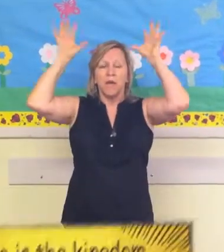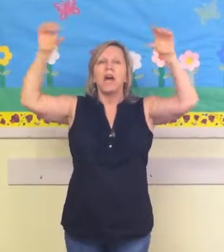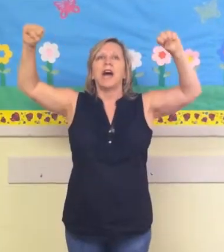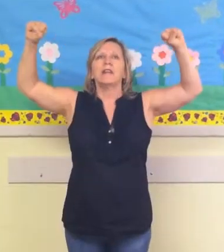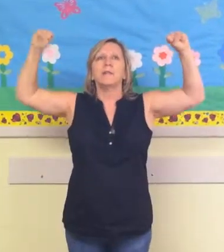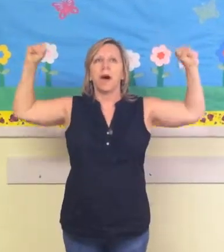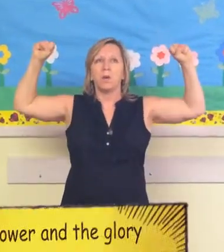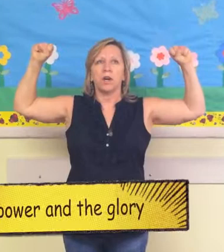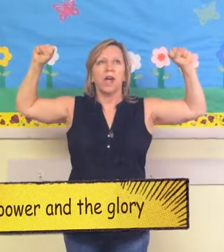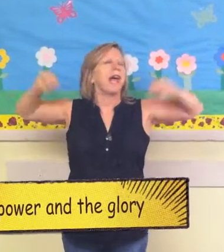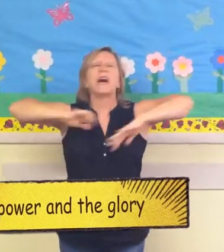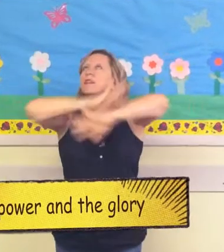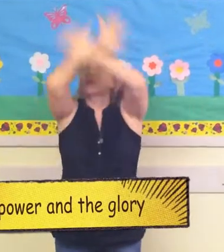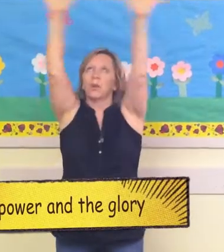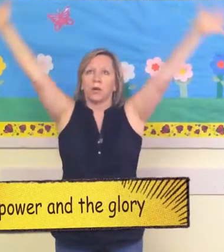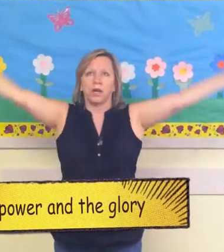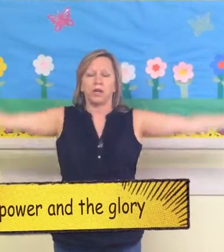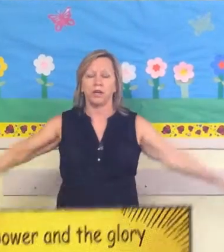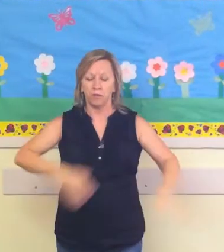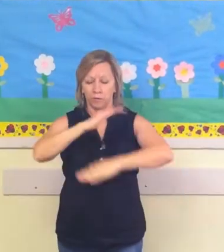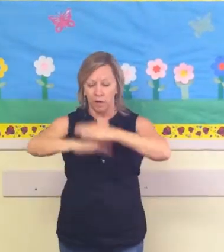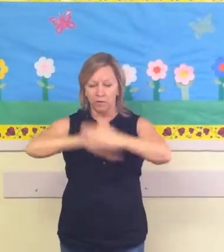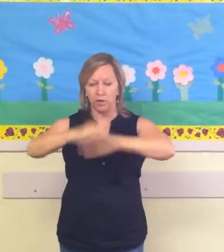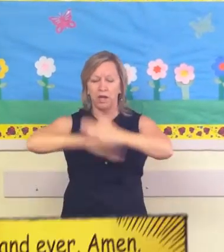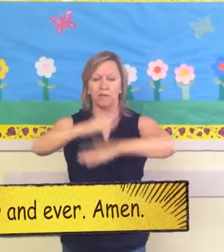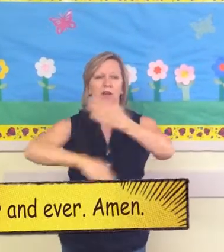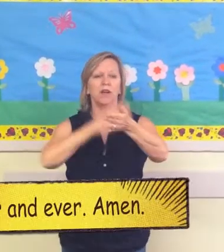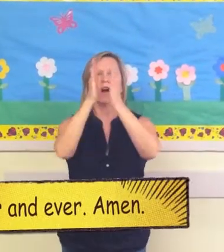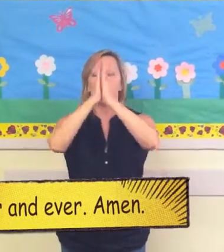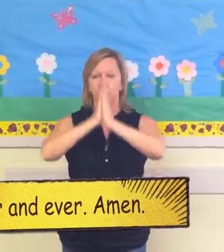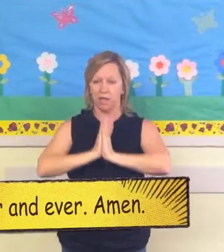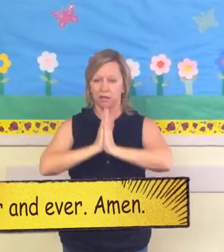and the power and the glory forever and ever. Amen.